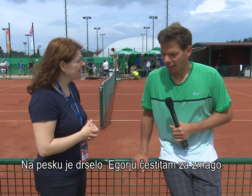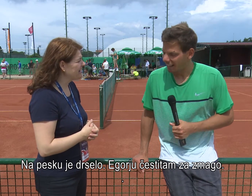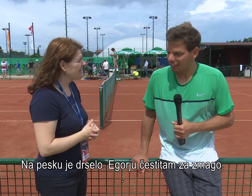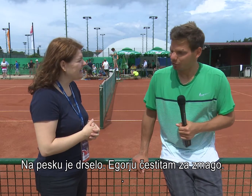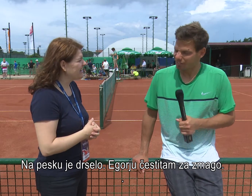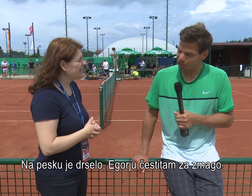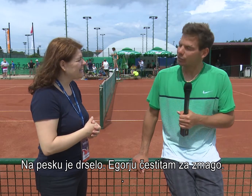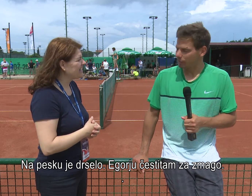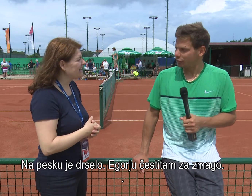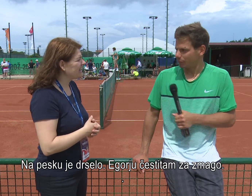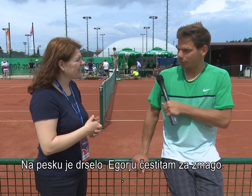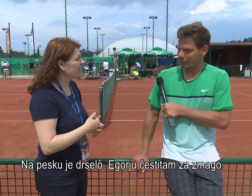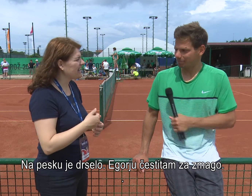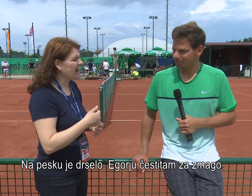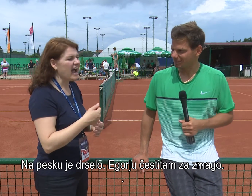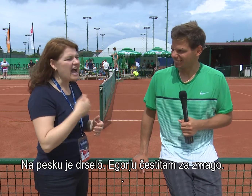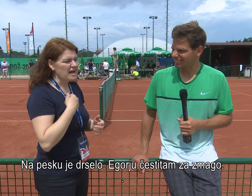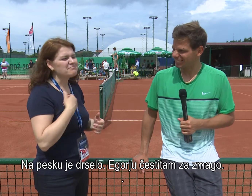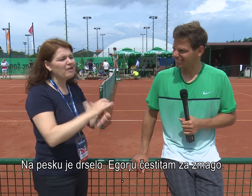I congratulate for them.